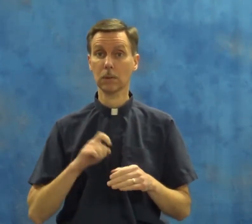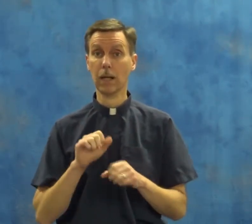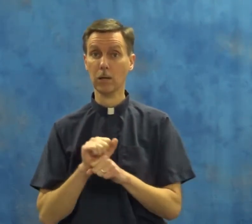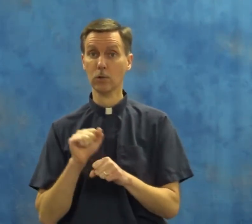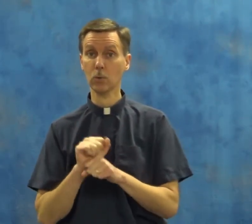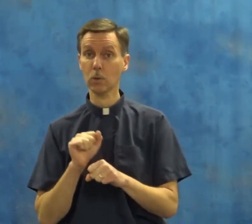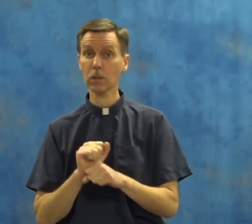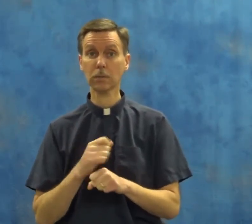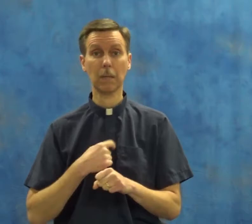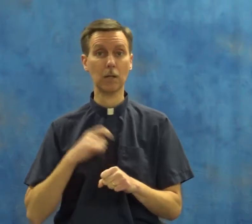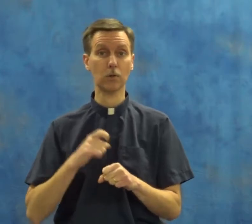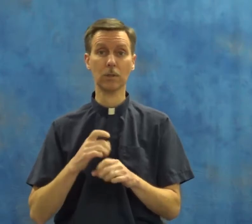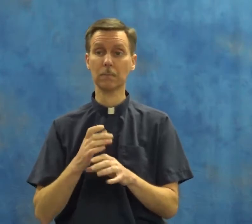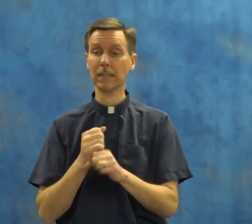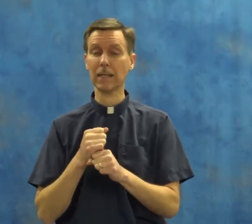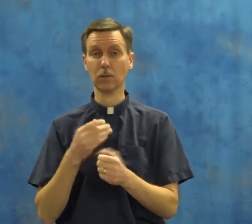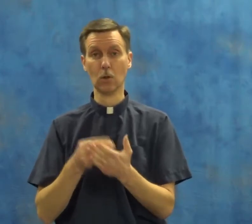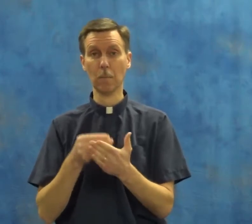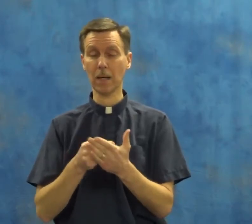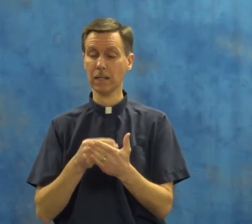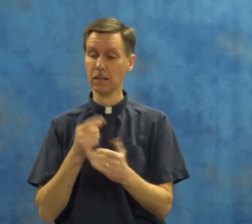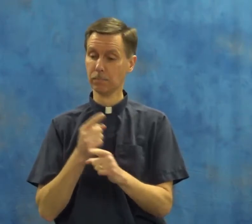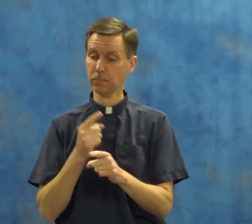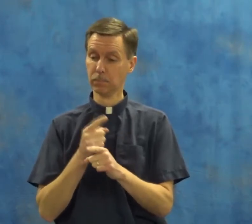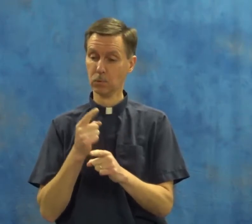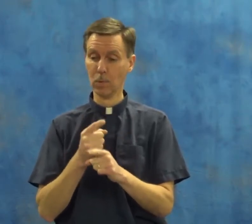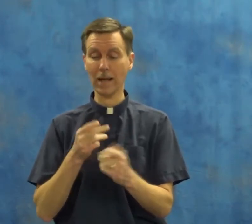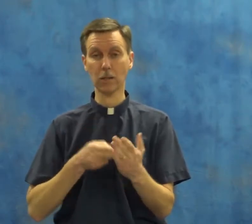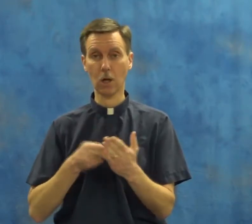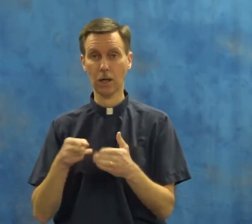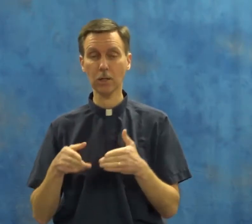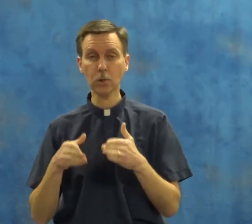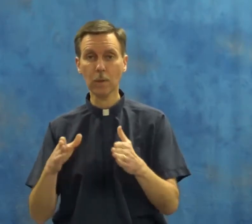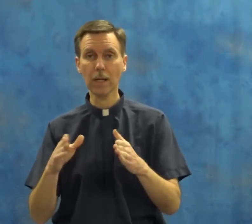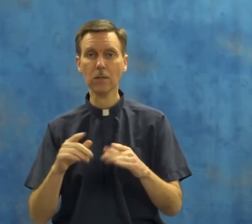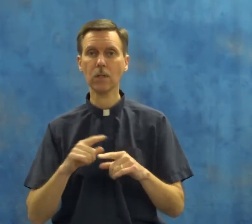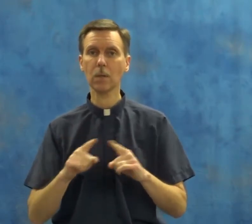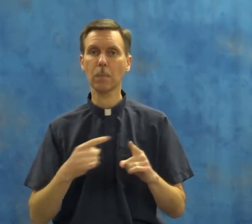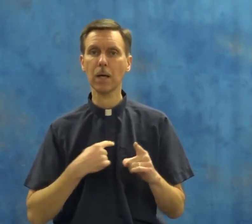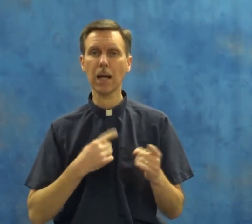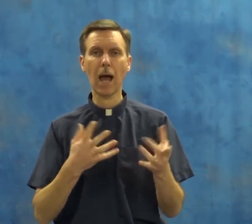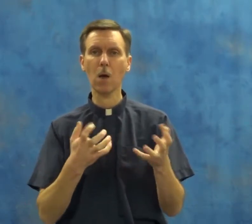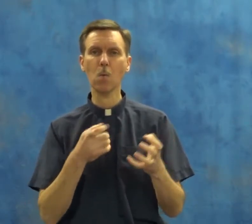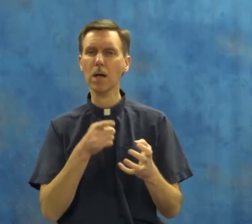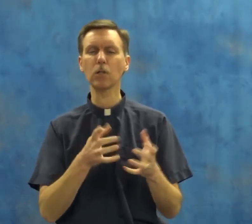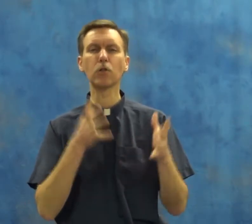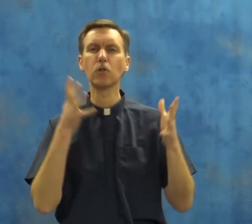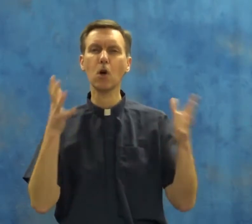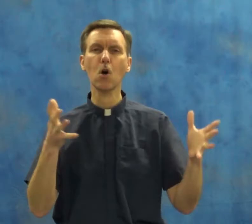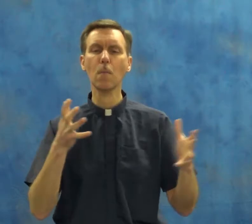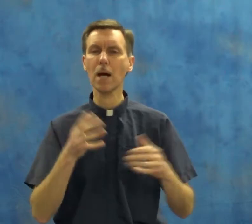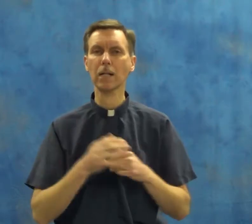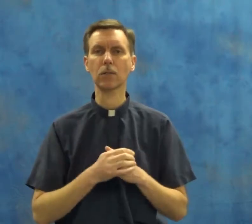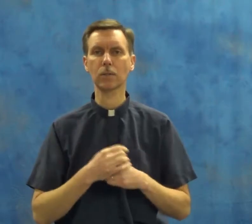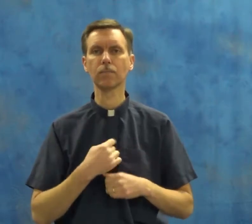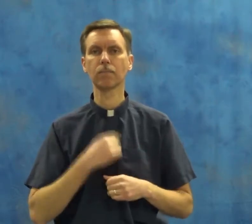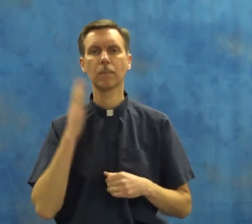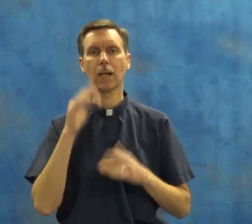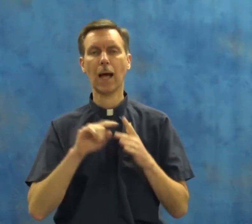I should work, I should get money right, honest ways, but I want so much, I